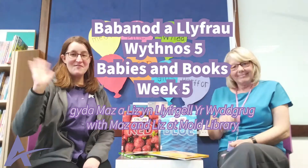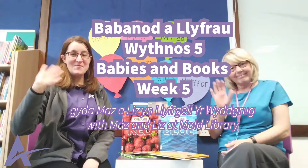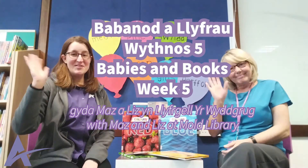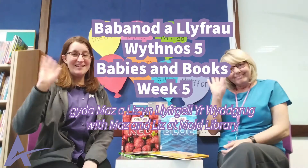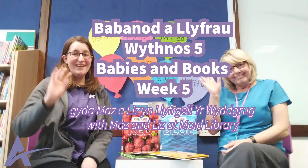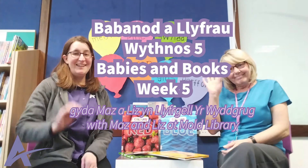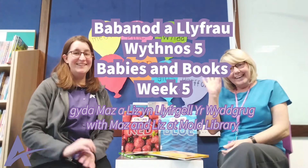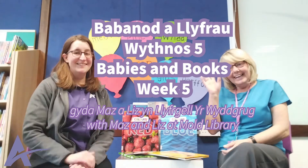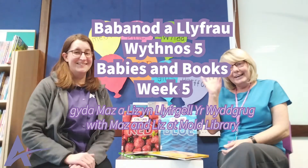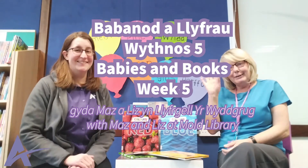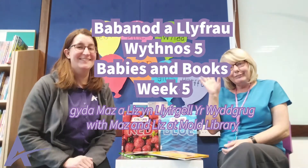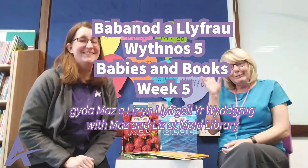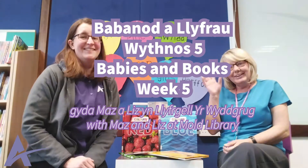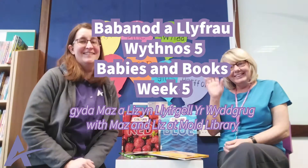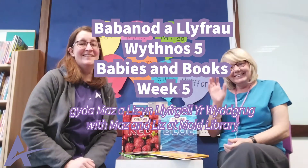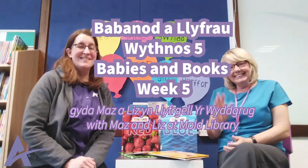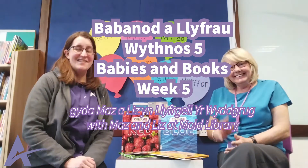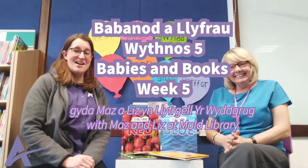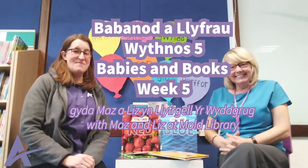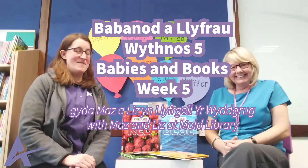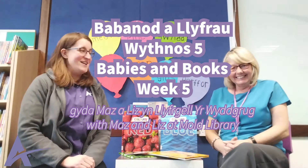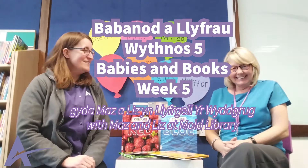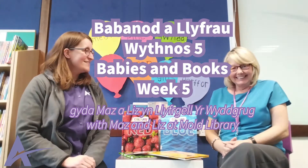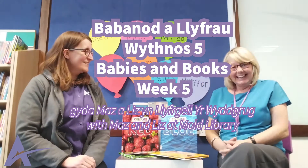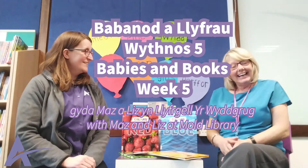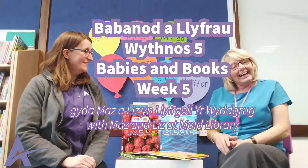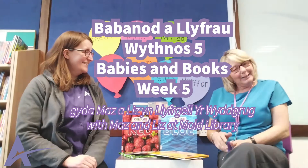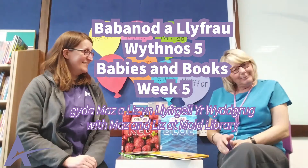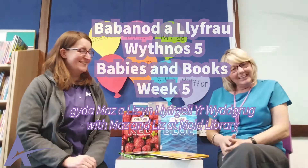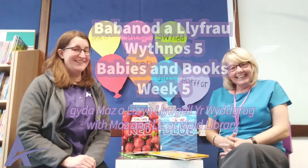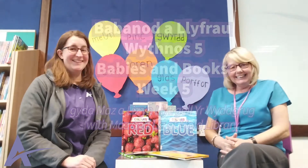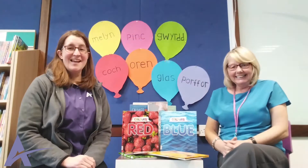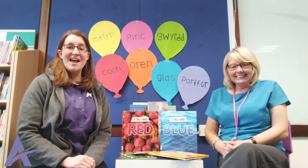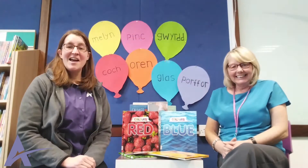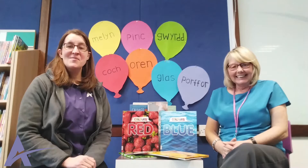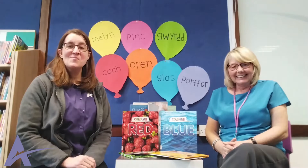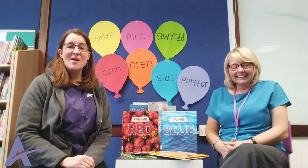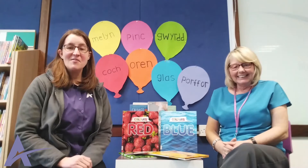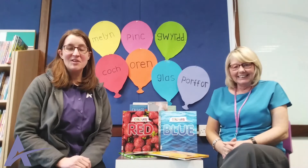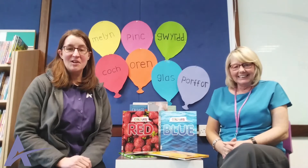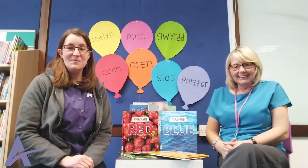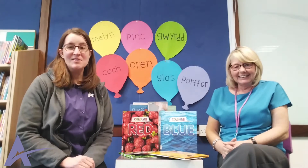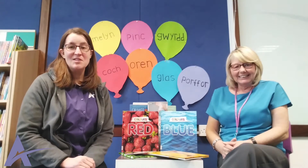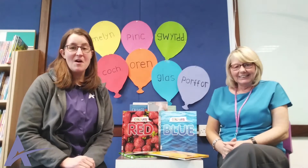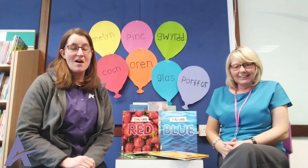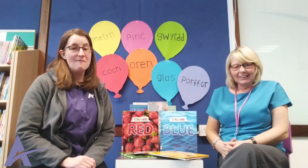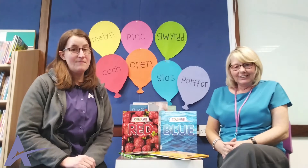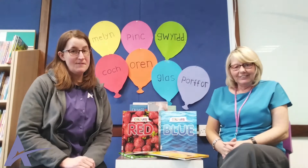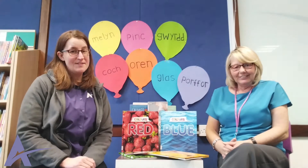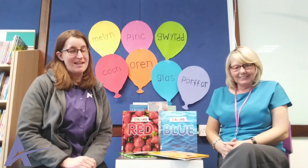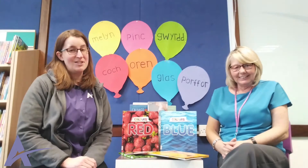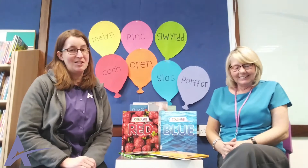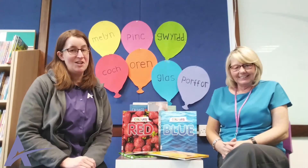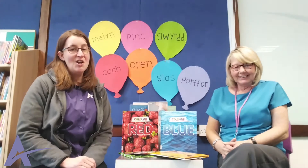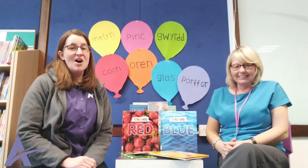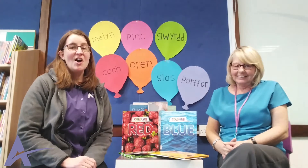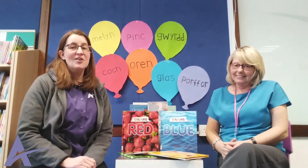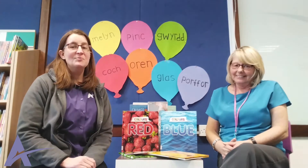everybody. Hello everyone. I'm Maz. I'm Liz. And welcome to our fifth session of Books